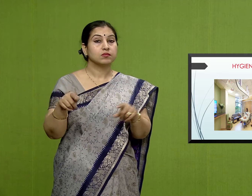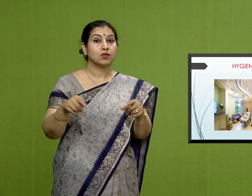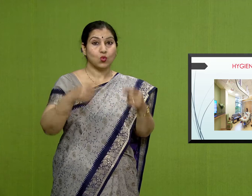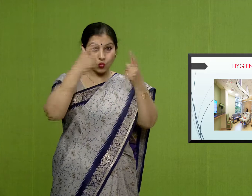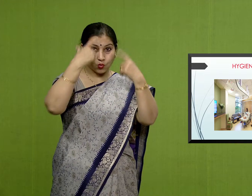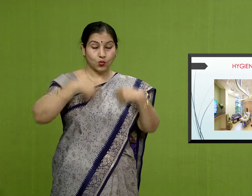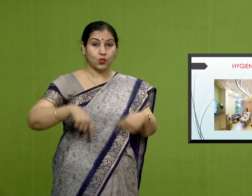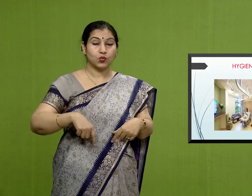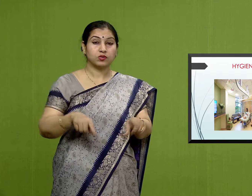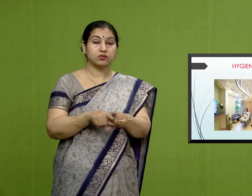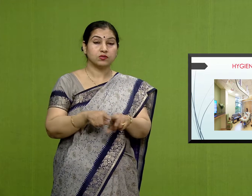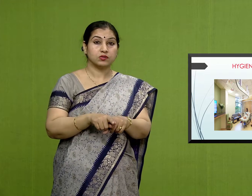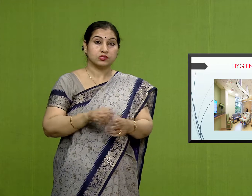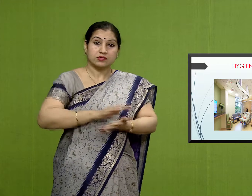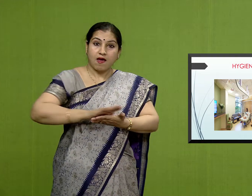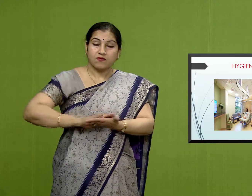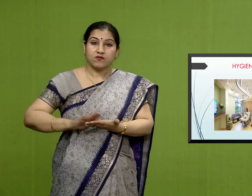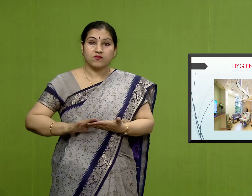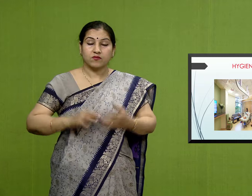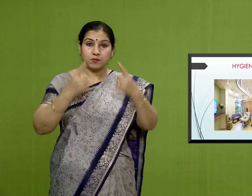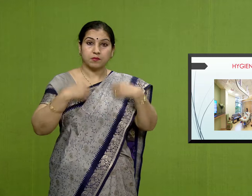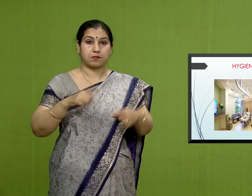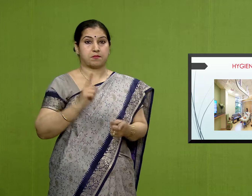personal parts clean and dry.